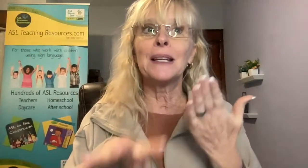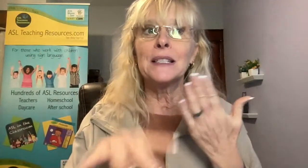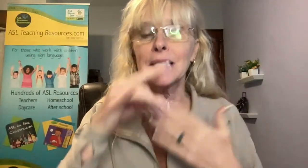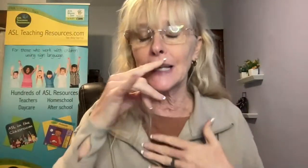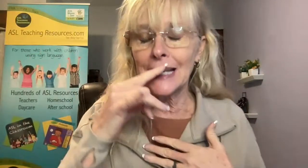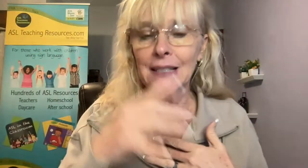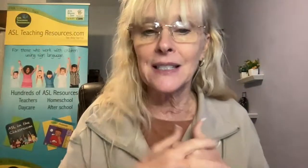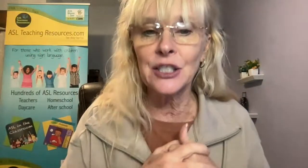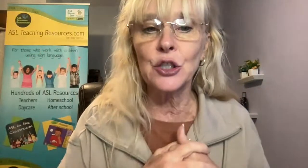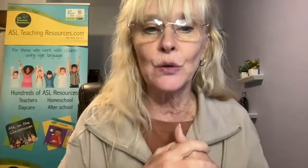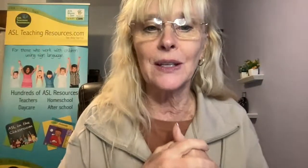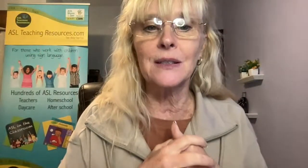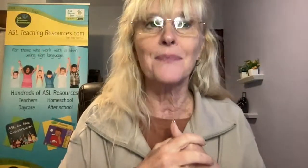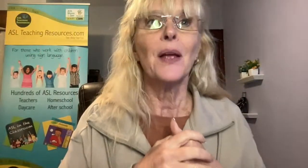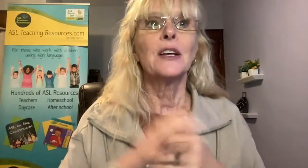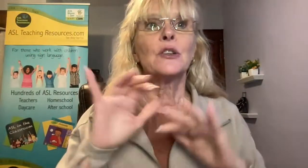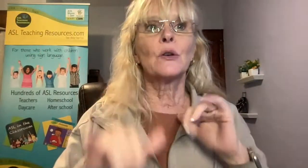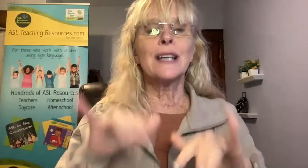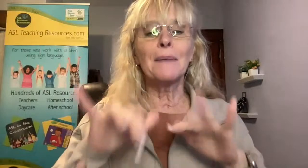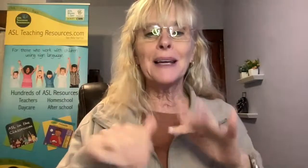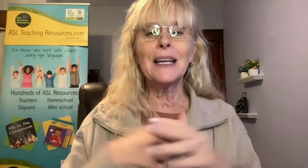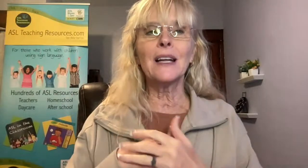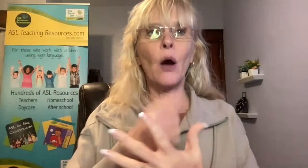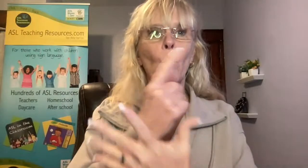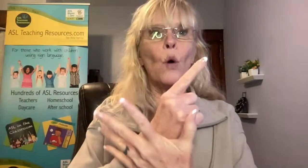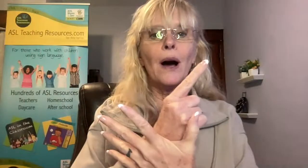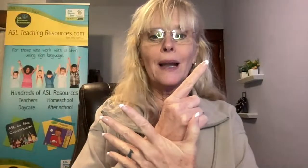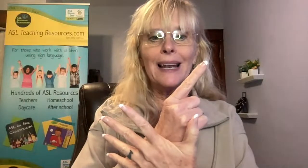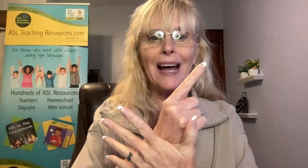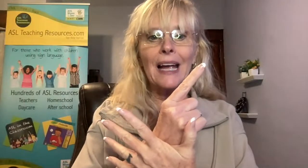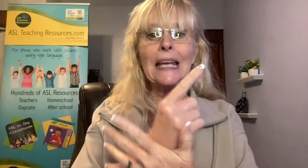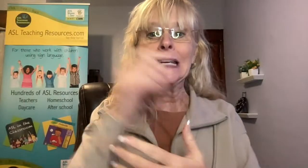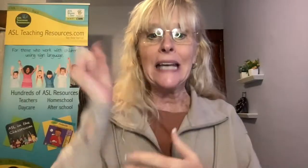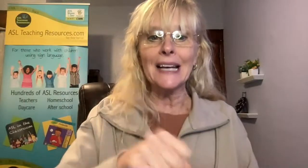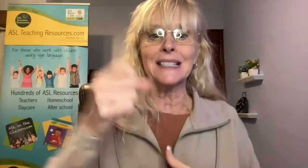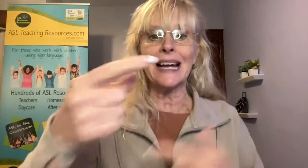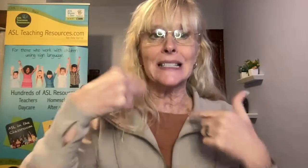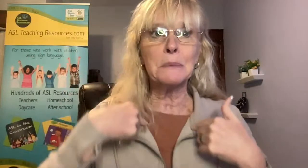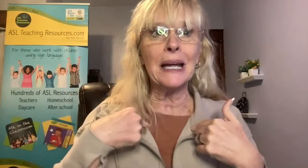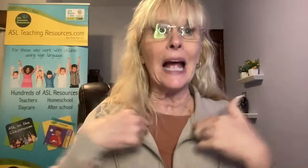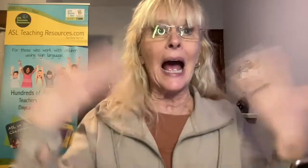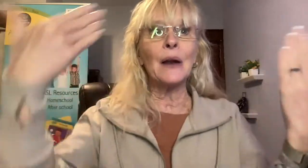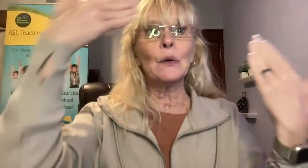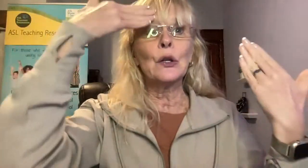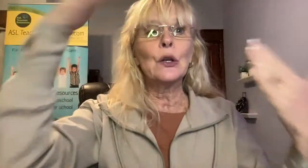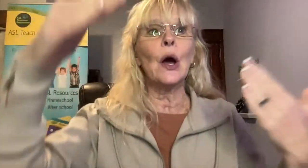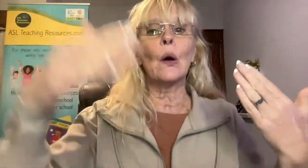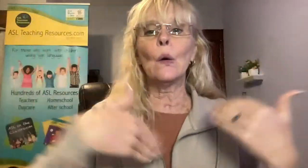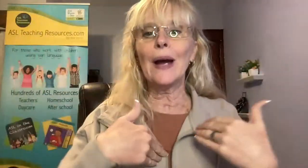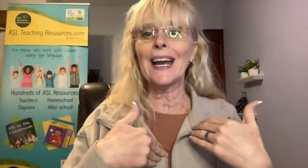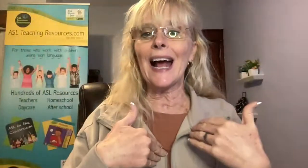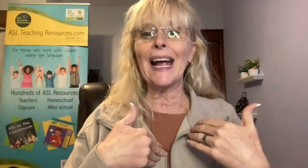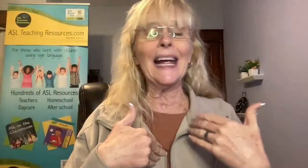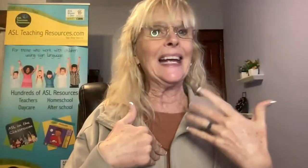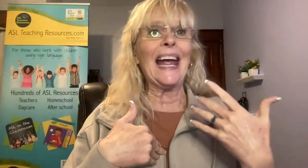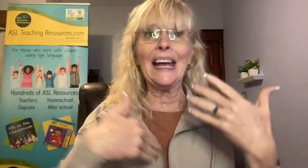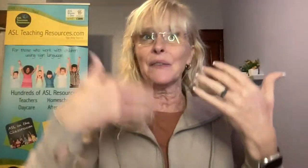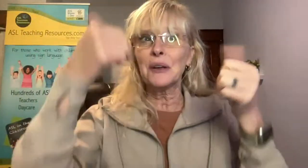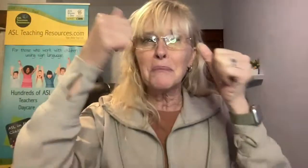these kids, the students. So type that in. A 1, like, yes, that's me. I don't know and I can't